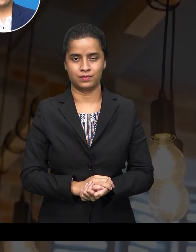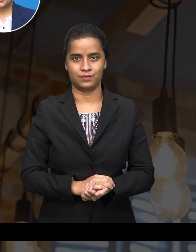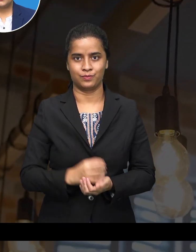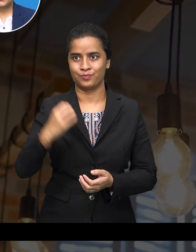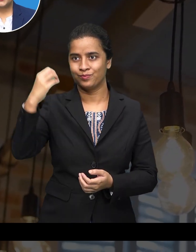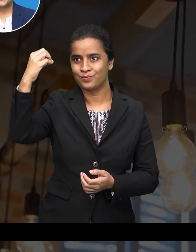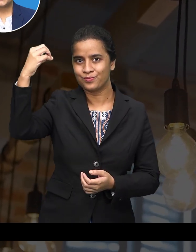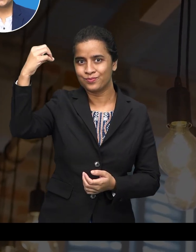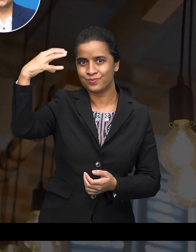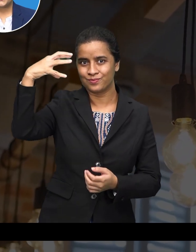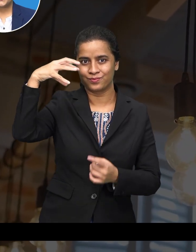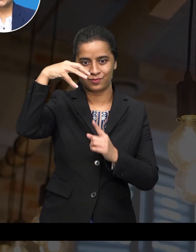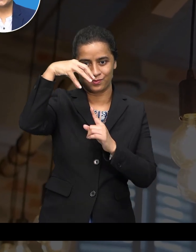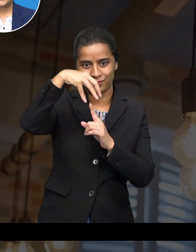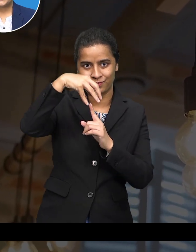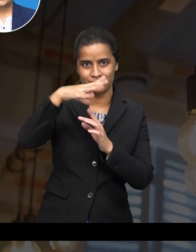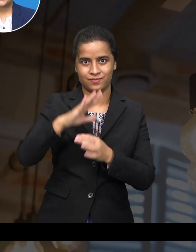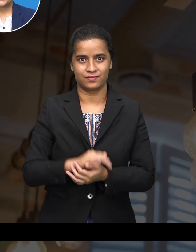bulb,